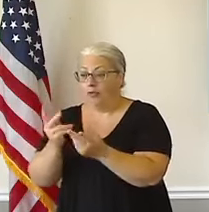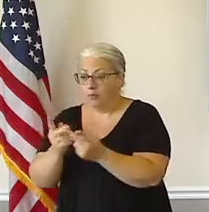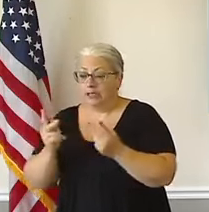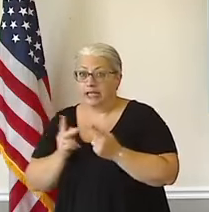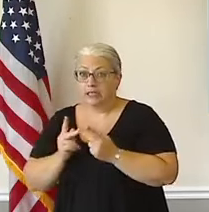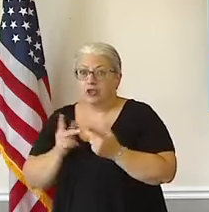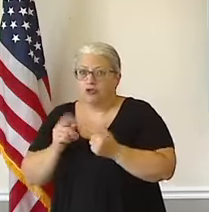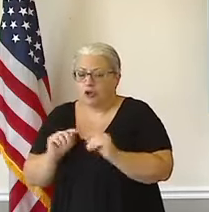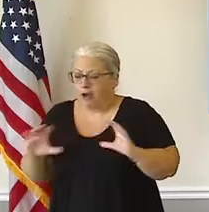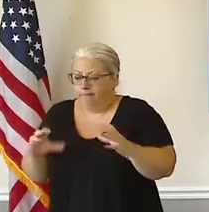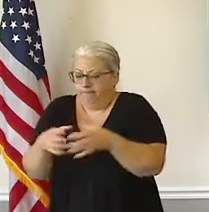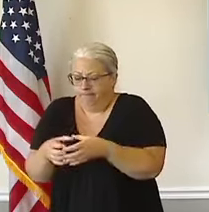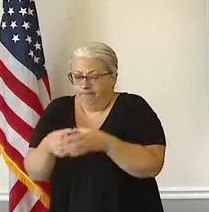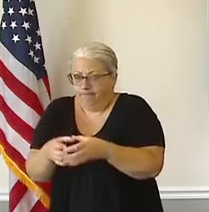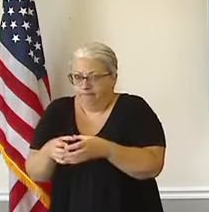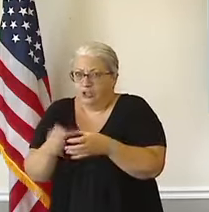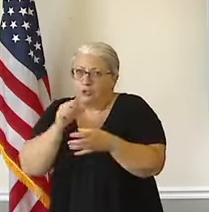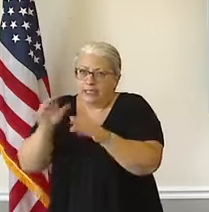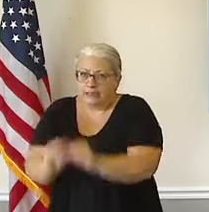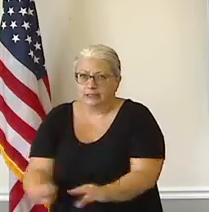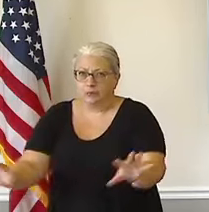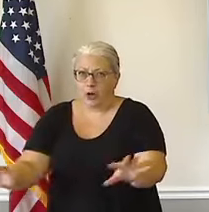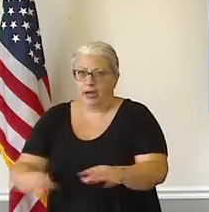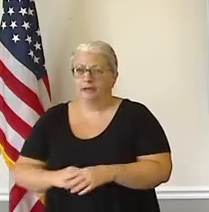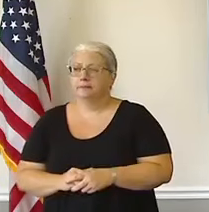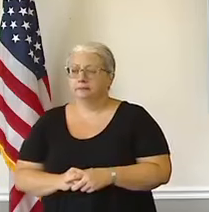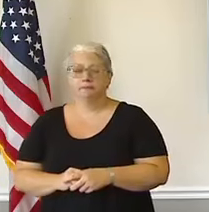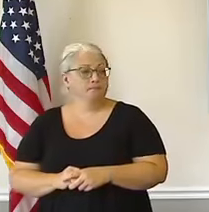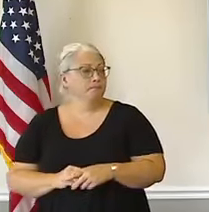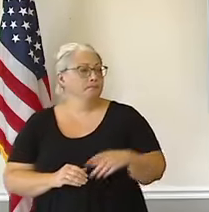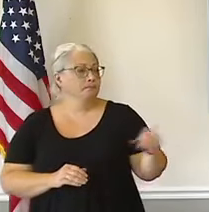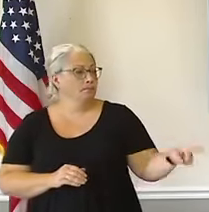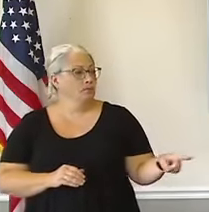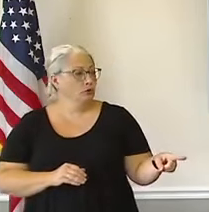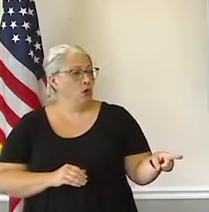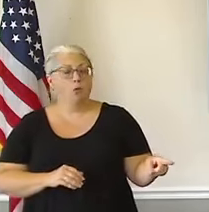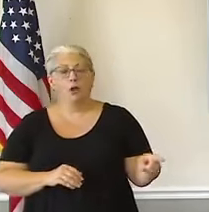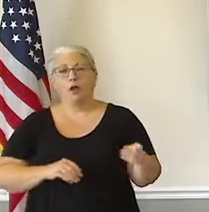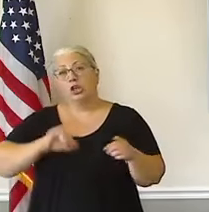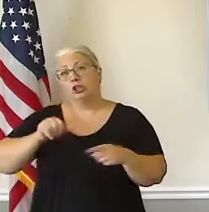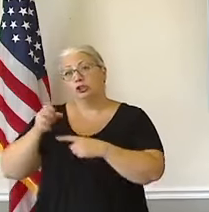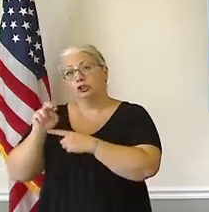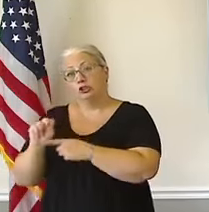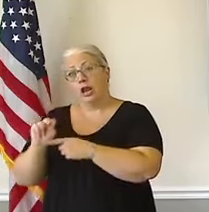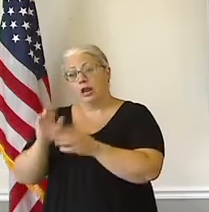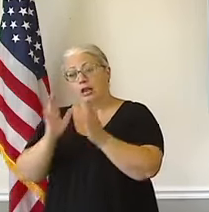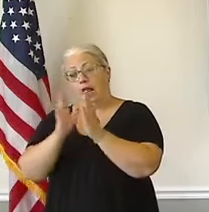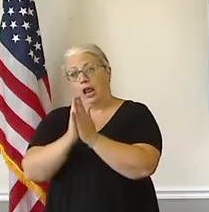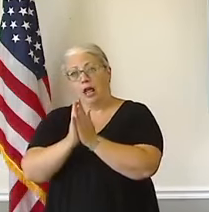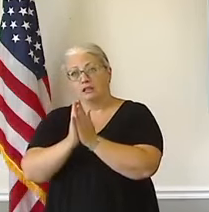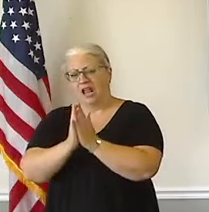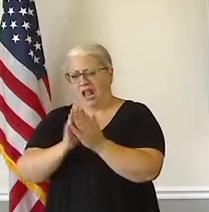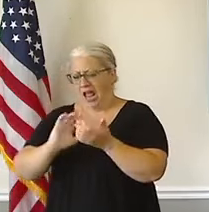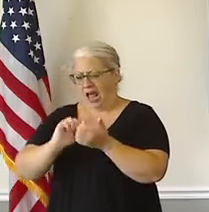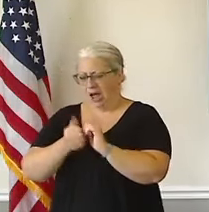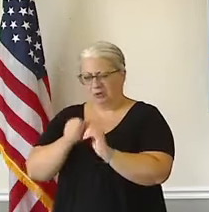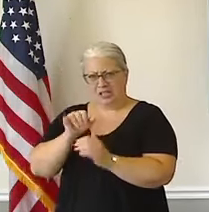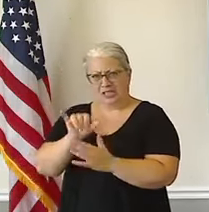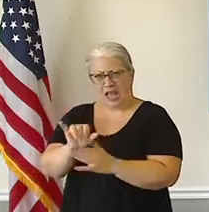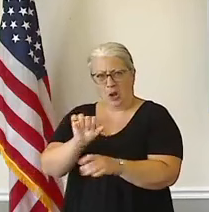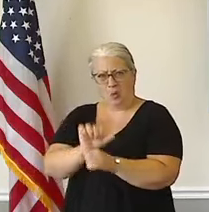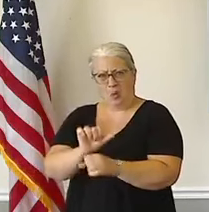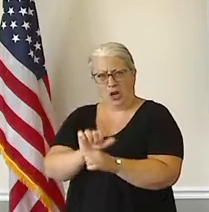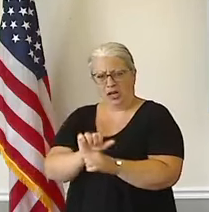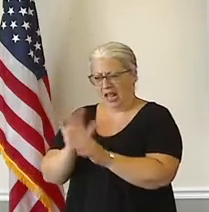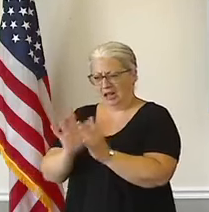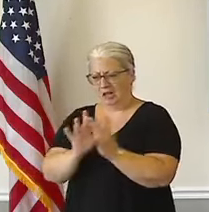that. So Janice asks specifically, well, how does contact tracing work when some people have to wait 2 weeks for results? That